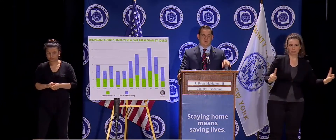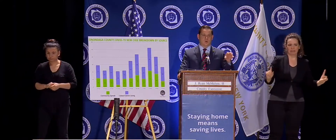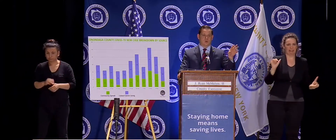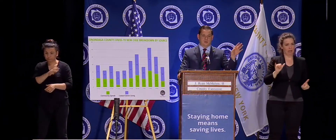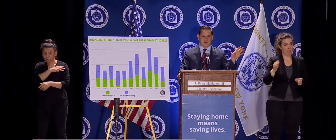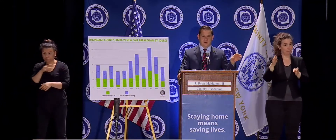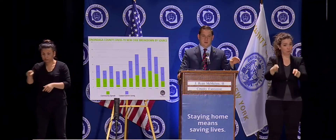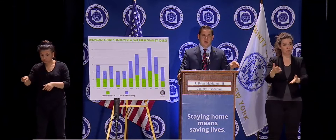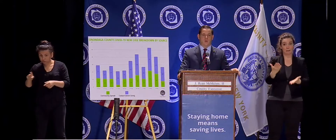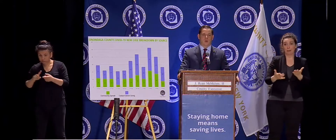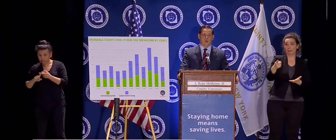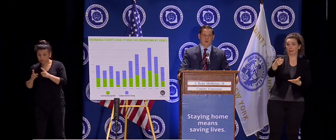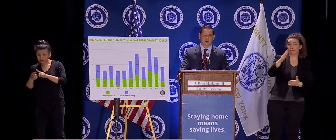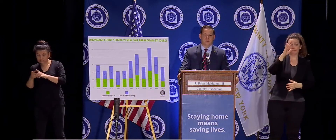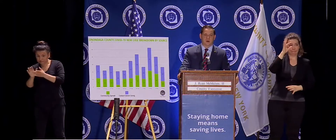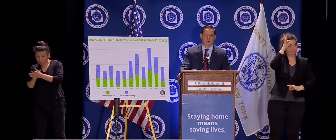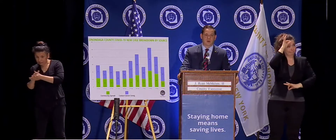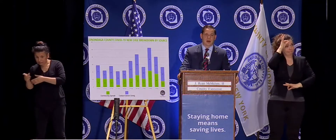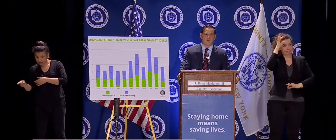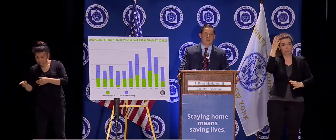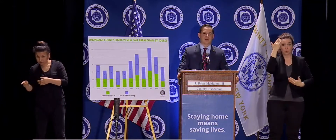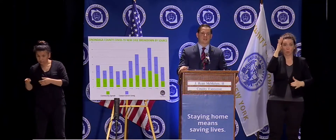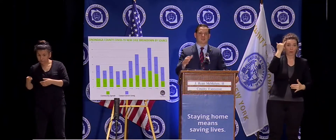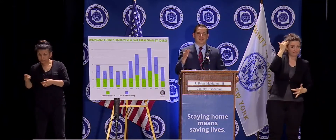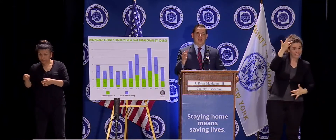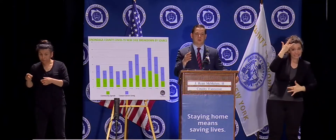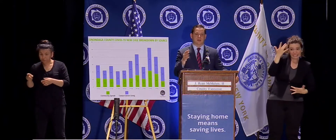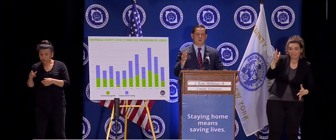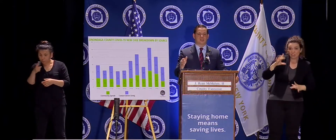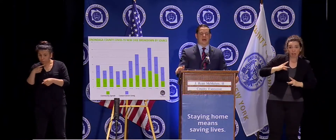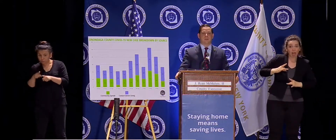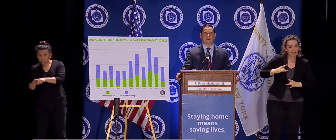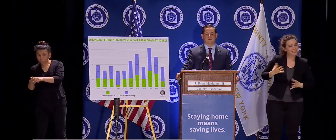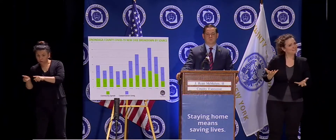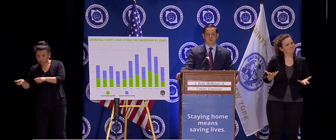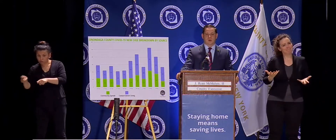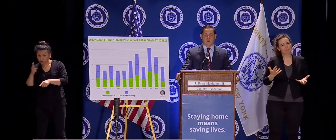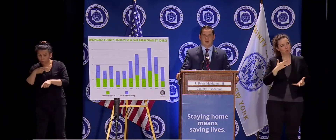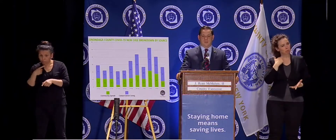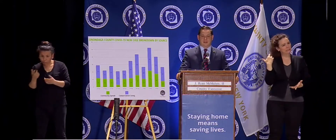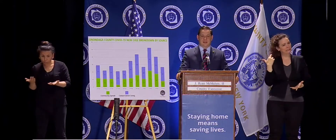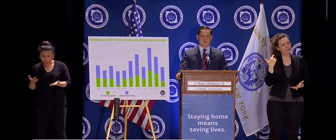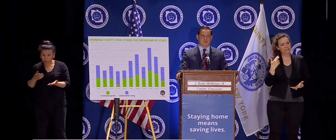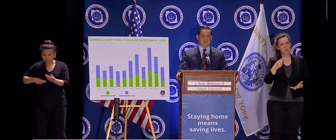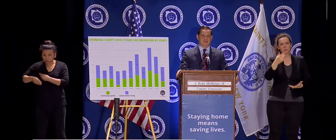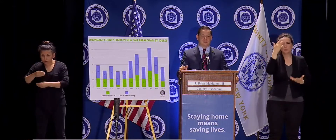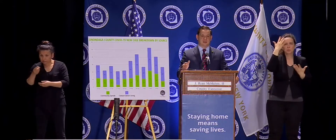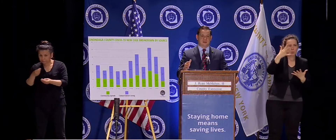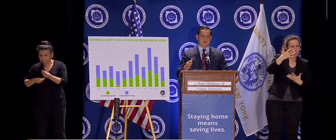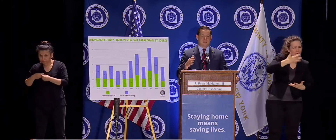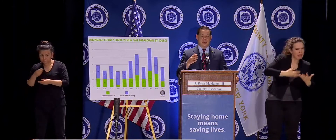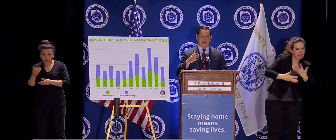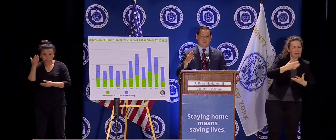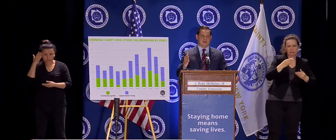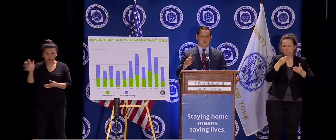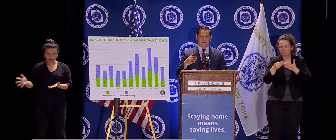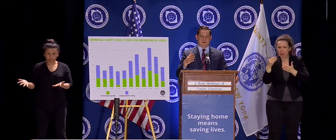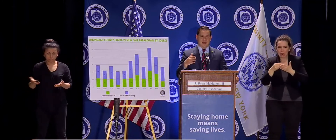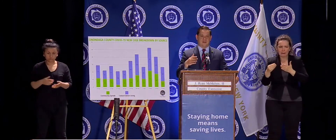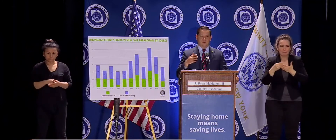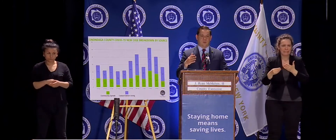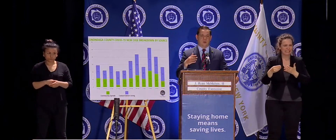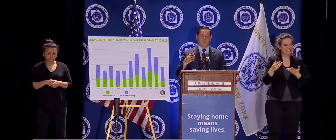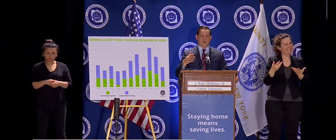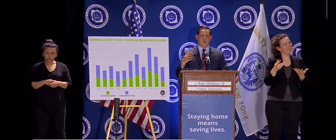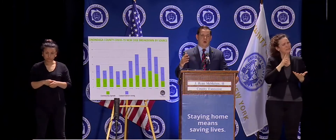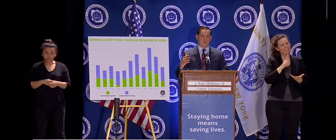with. You don't know who they've been at work with. You don't know what interactions they had when they went shopping. That's not to suggest that they